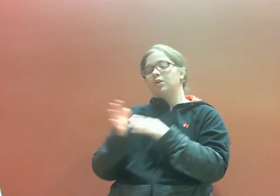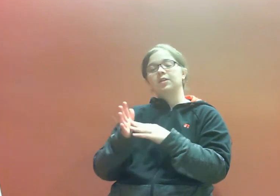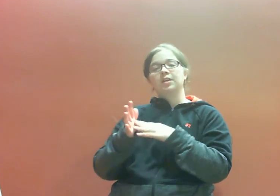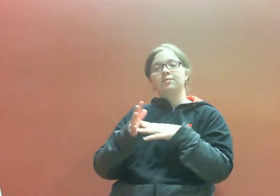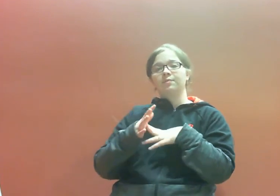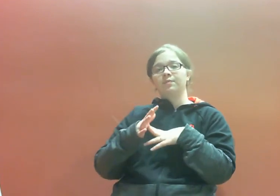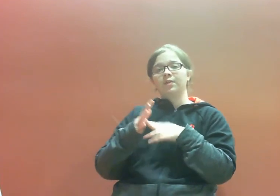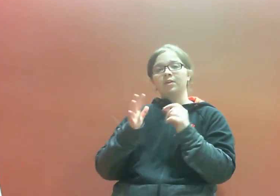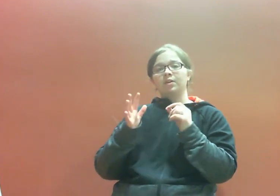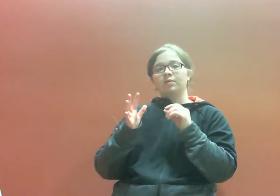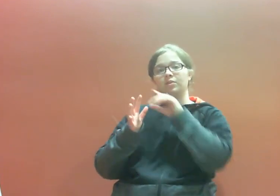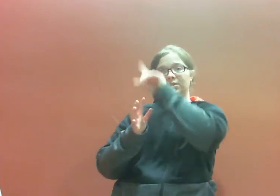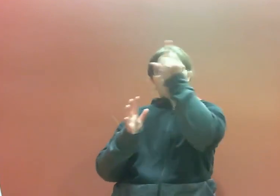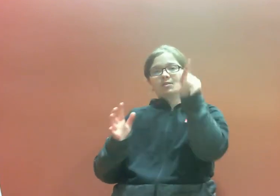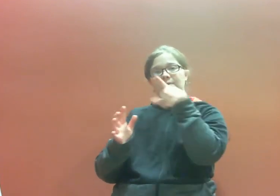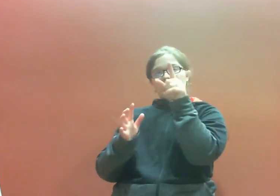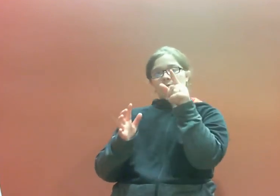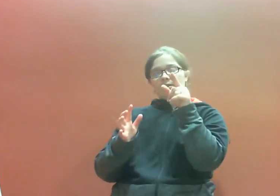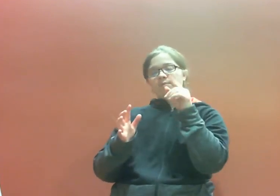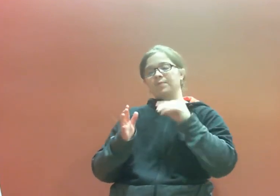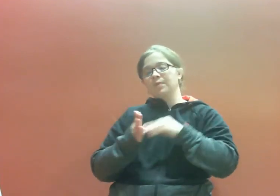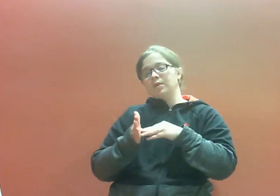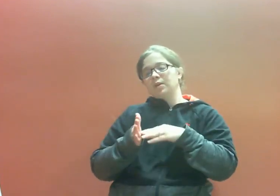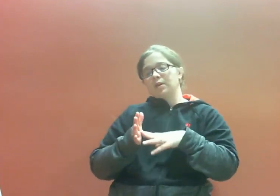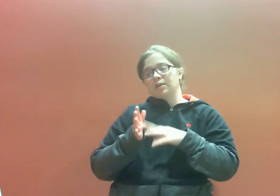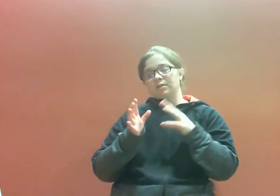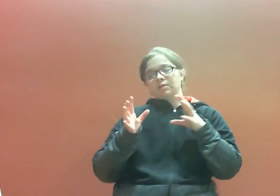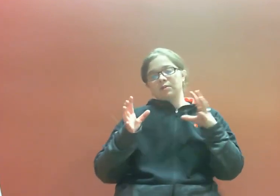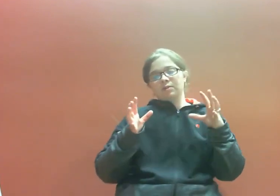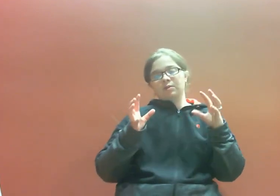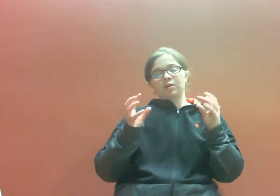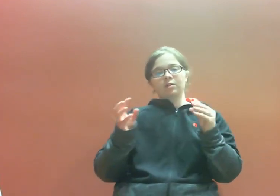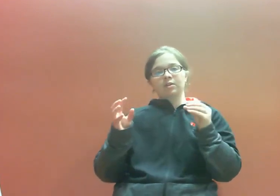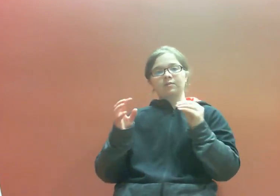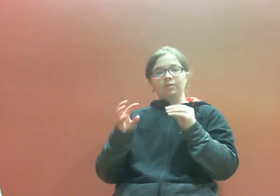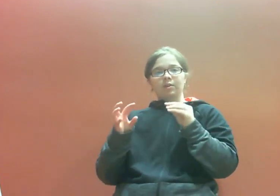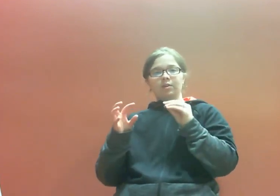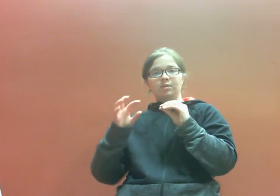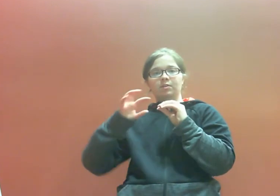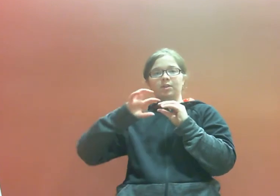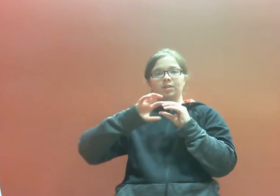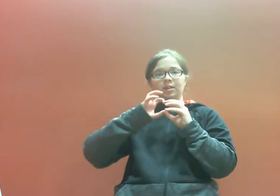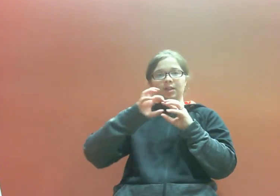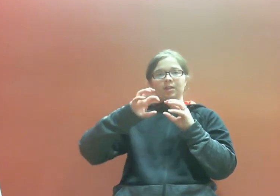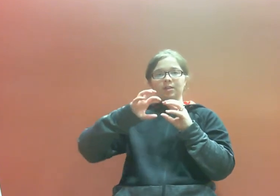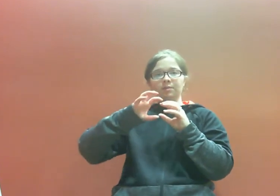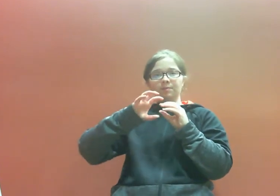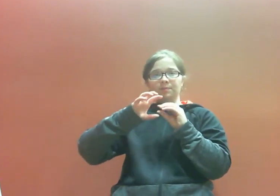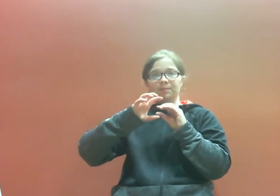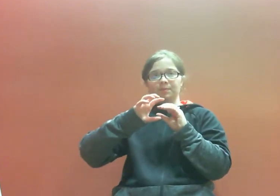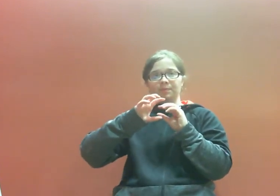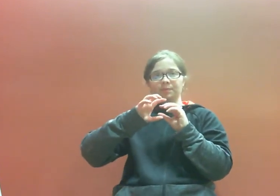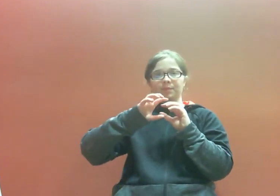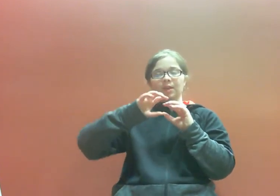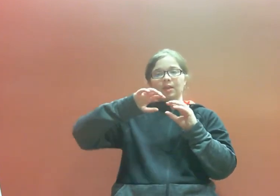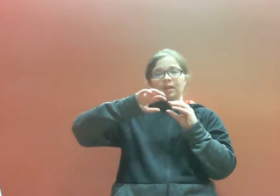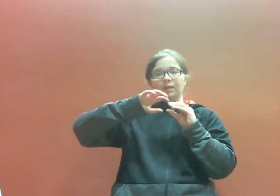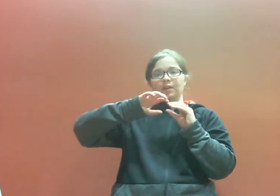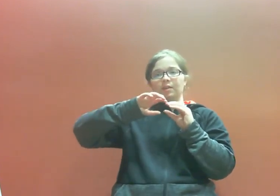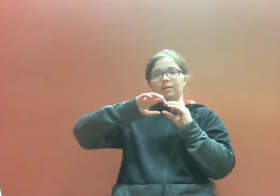cochlea, which is that swirly bit, and the cochlear fluid is going to collect it. And then the